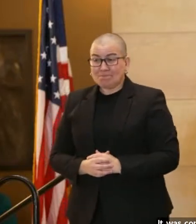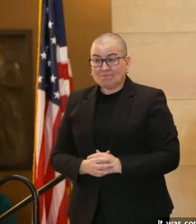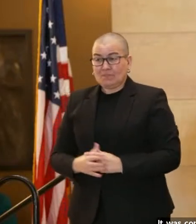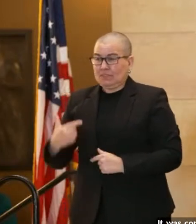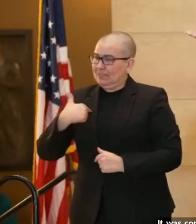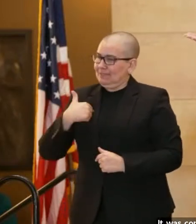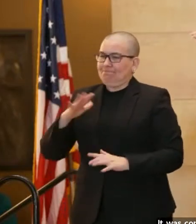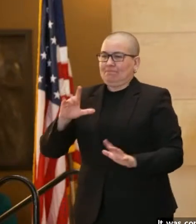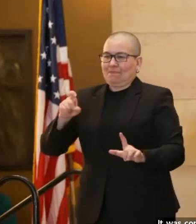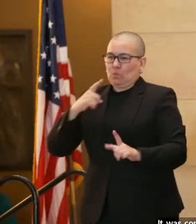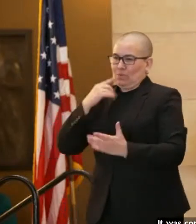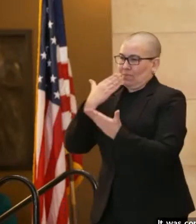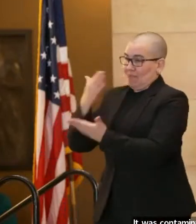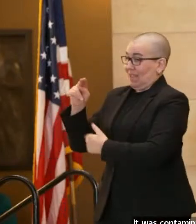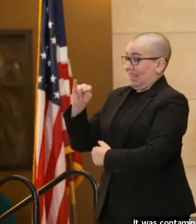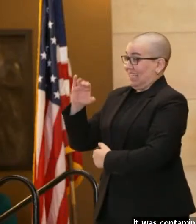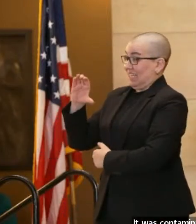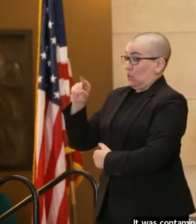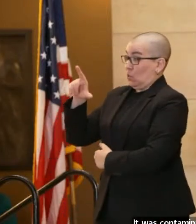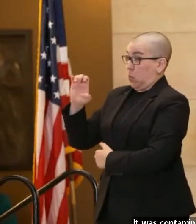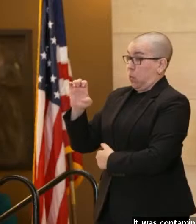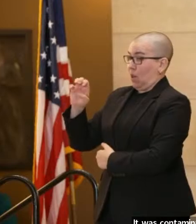Nicole Matthews over there,